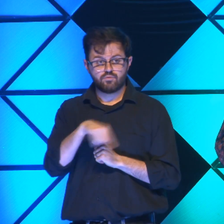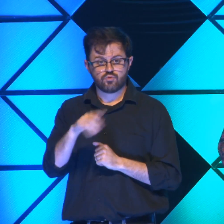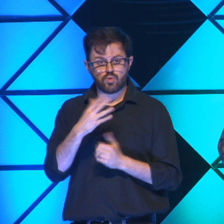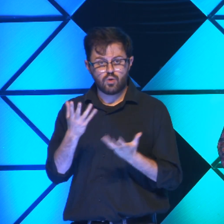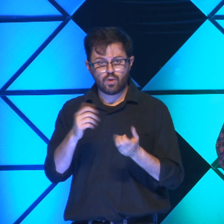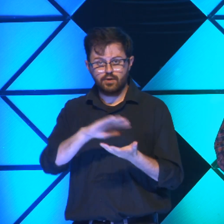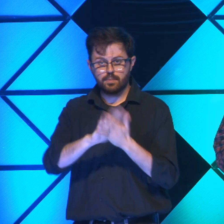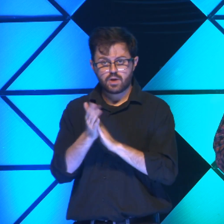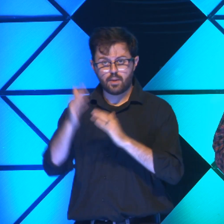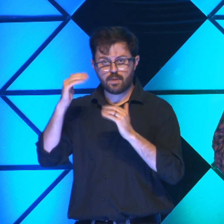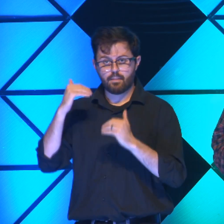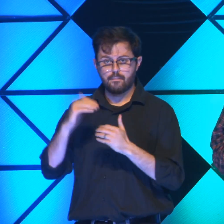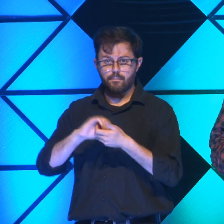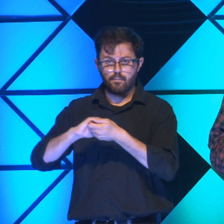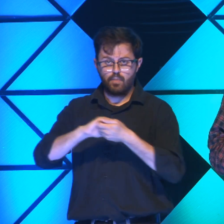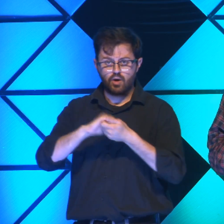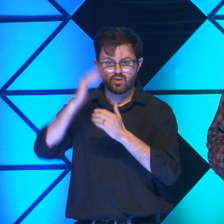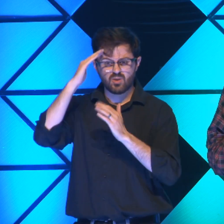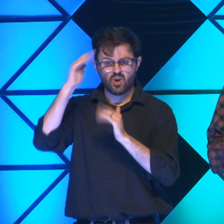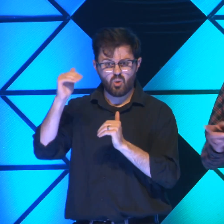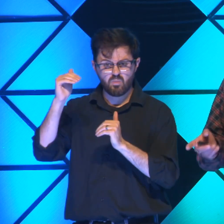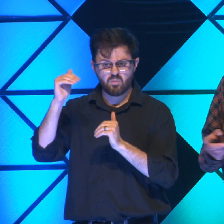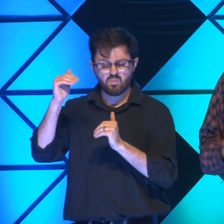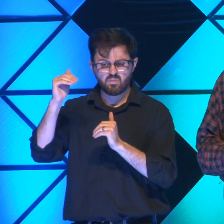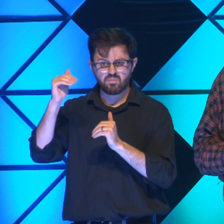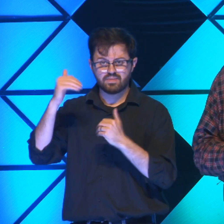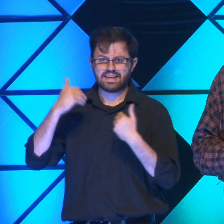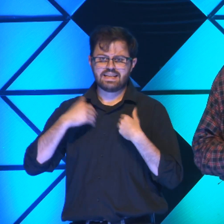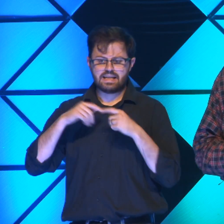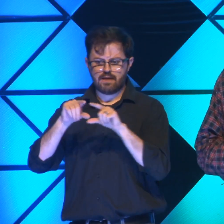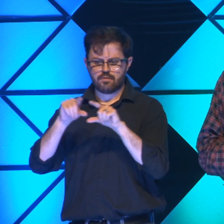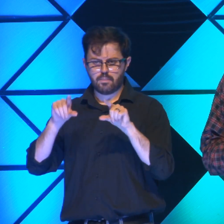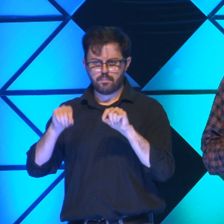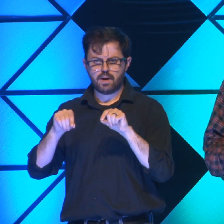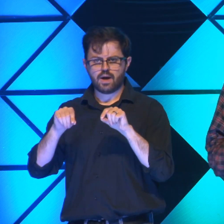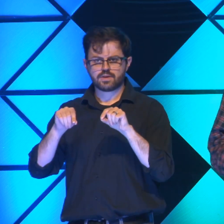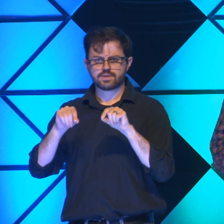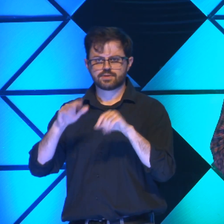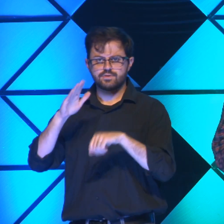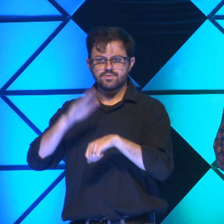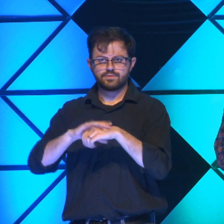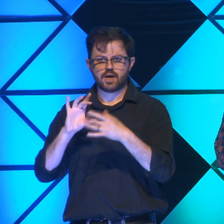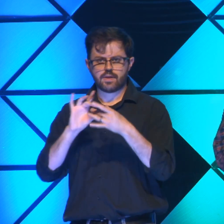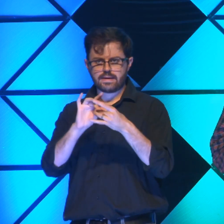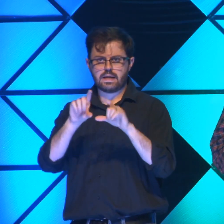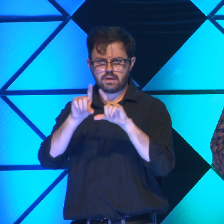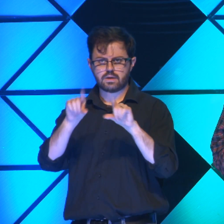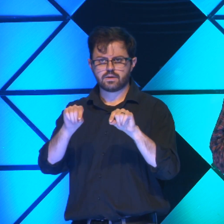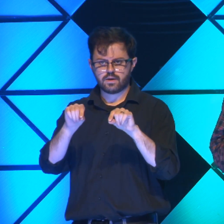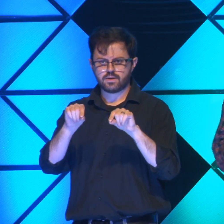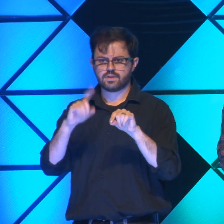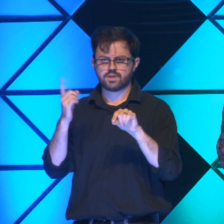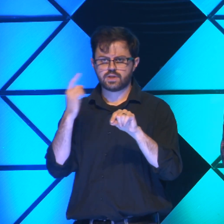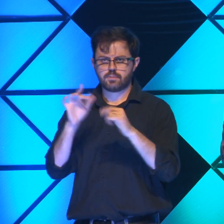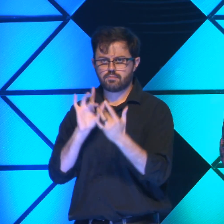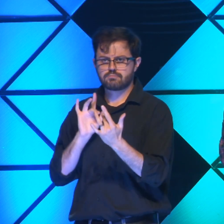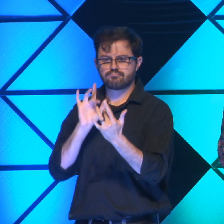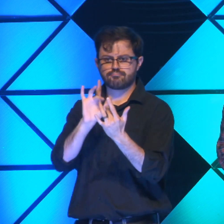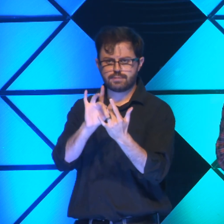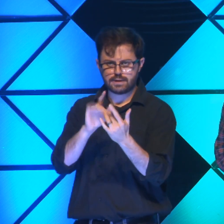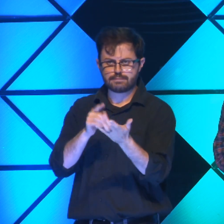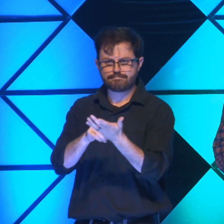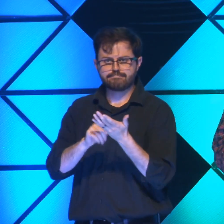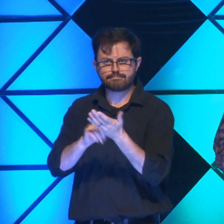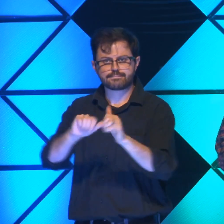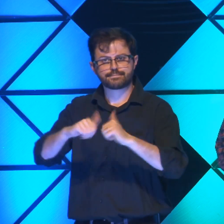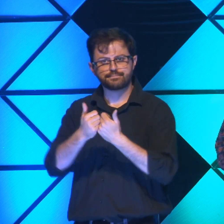more information about Partners in Hope, there's a box on your Connect card, and someone's going to reach out and discuss how you can get